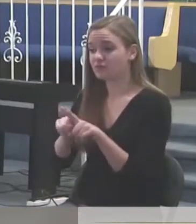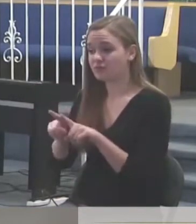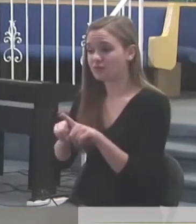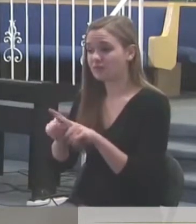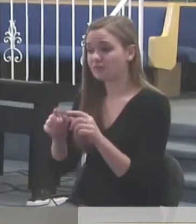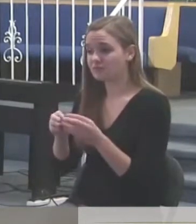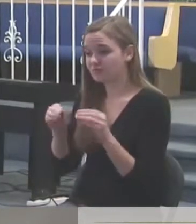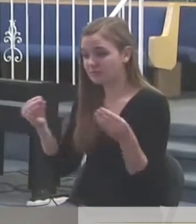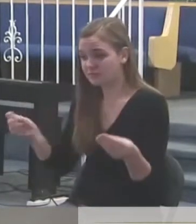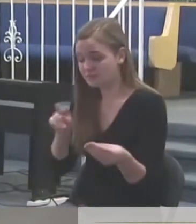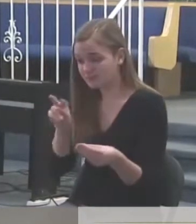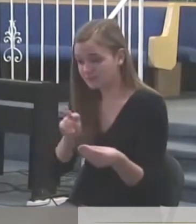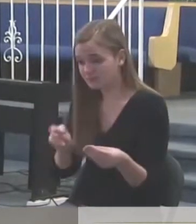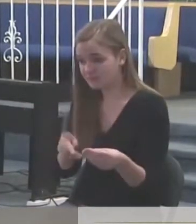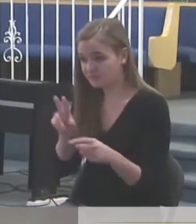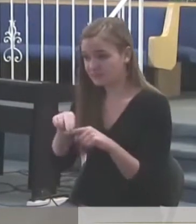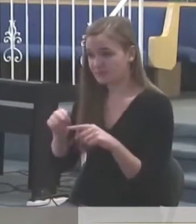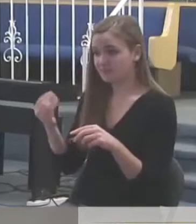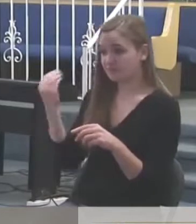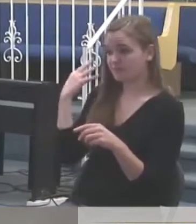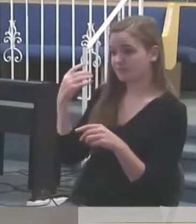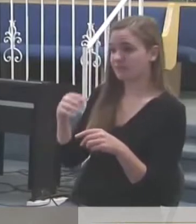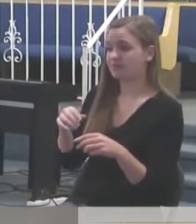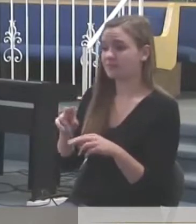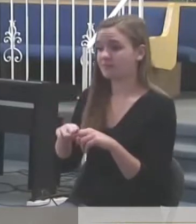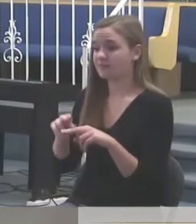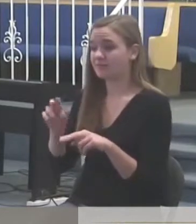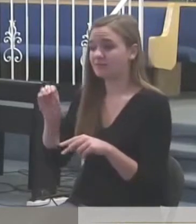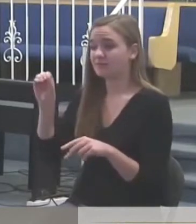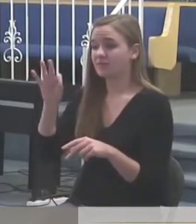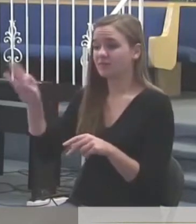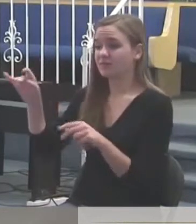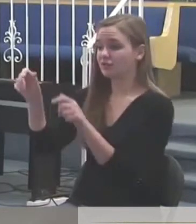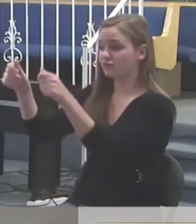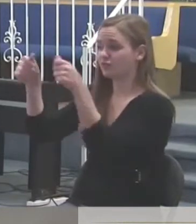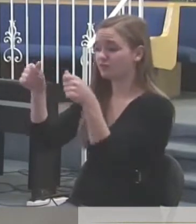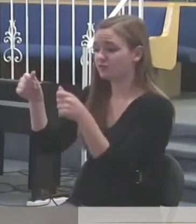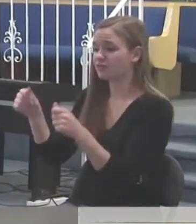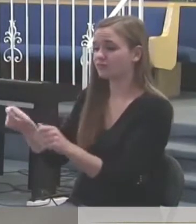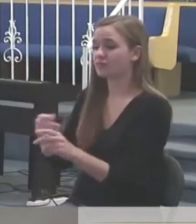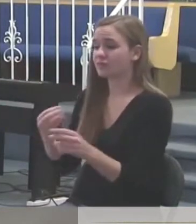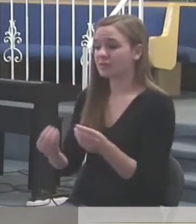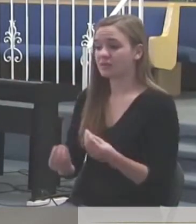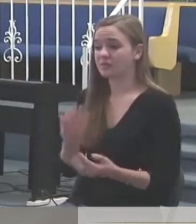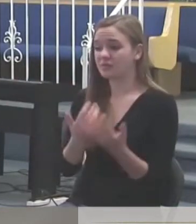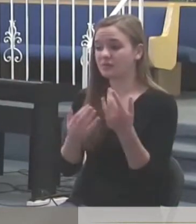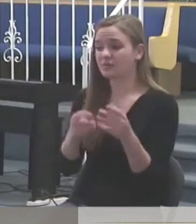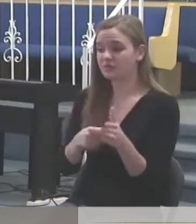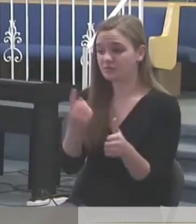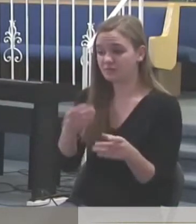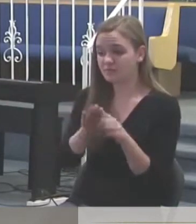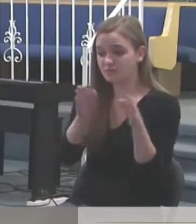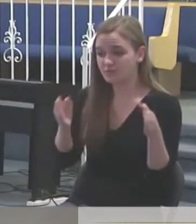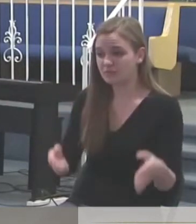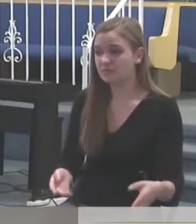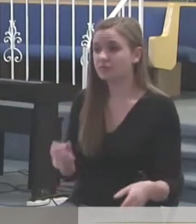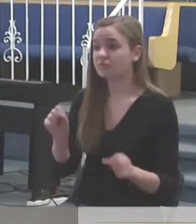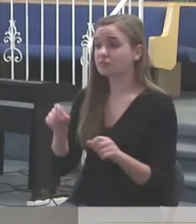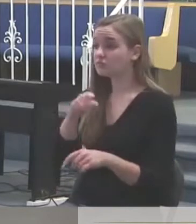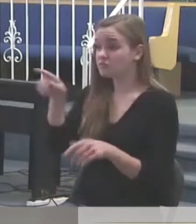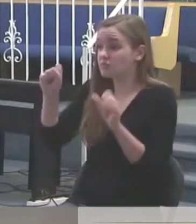candle, put it up on top of the refrigerator, forbid anybody to light it and burn it or anything like that, and you got your little altar. You can do all of that if you